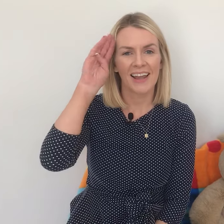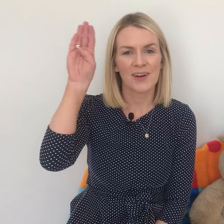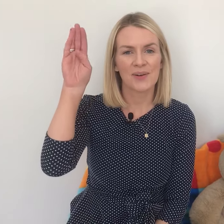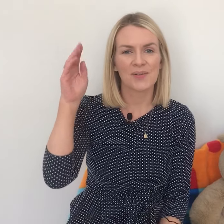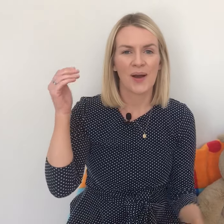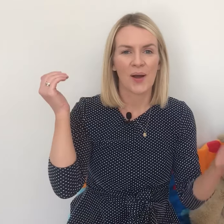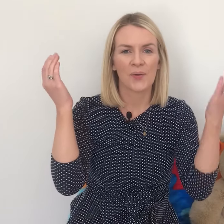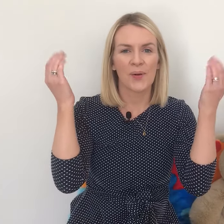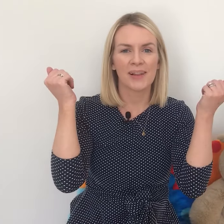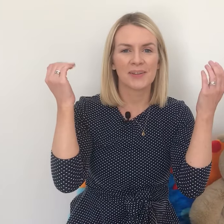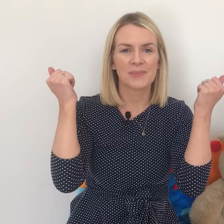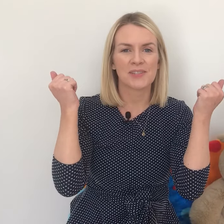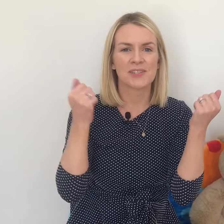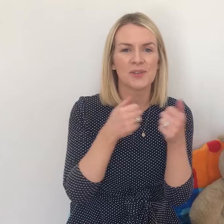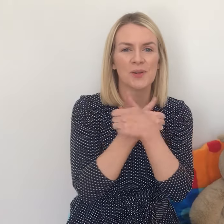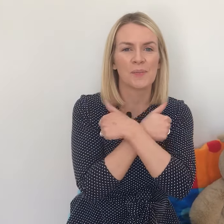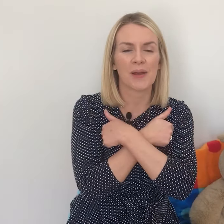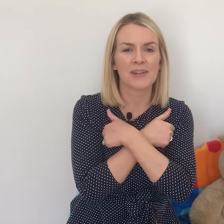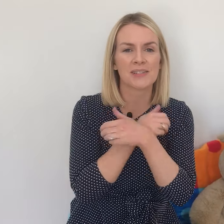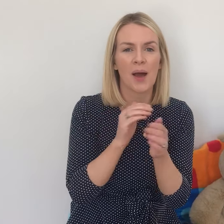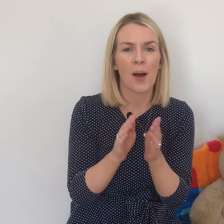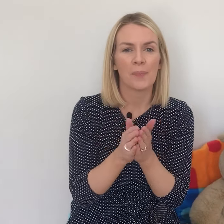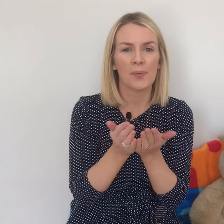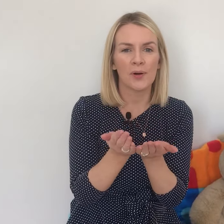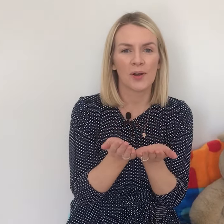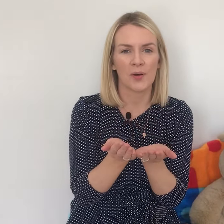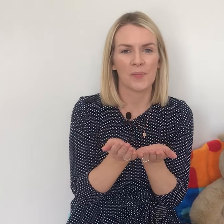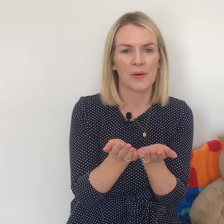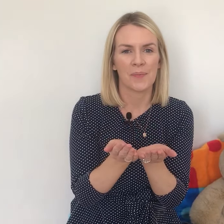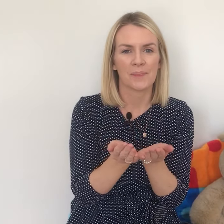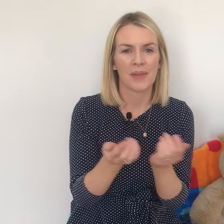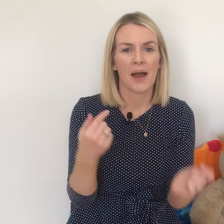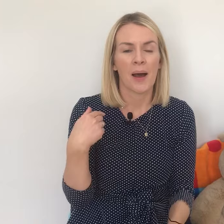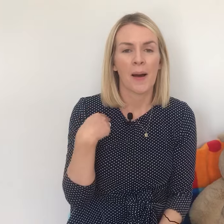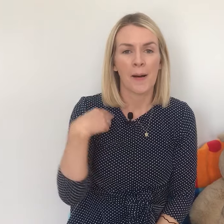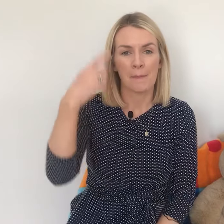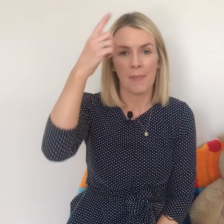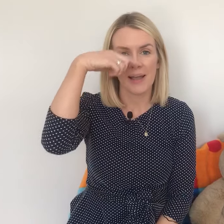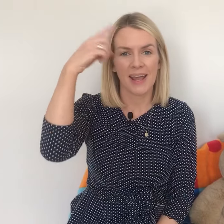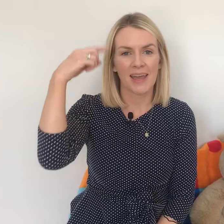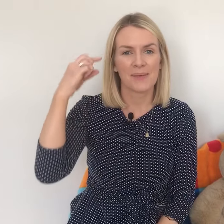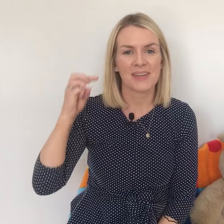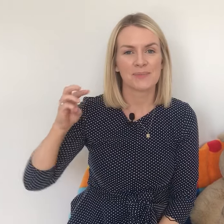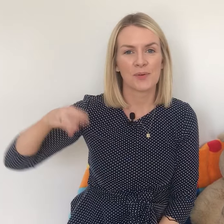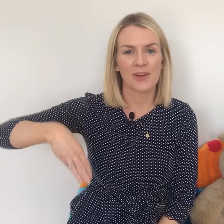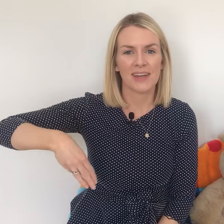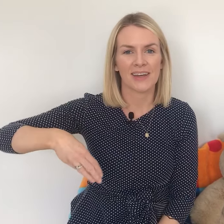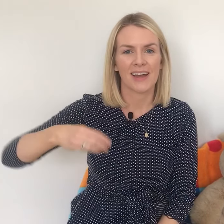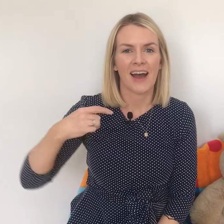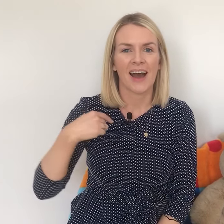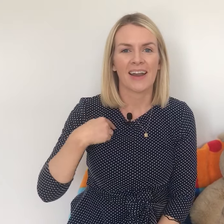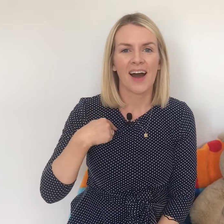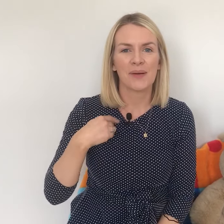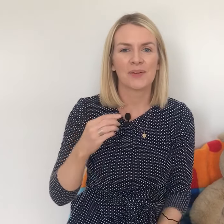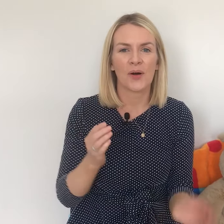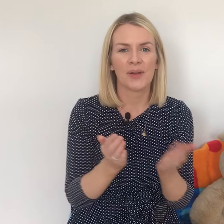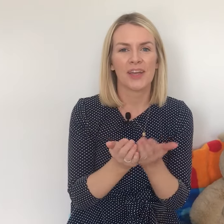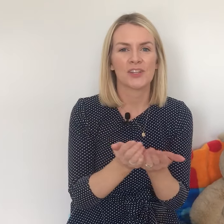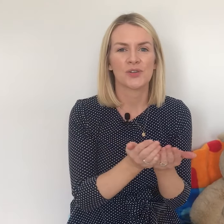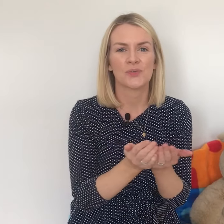Hello, welcome to Snuggle Bear's Book Club. My name is Maria and I'm going to